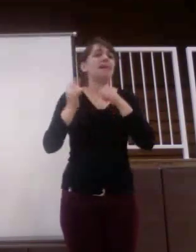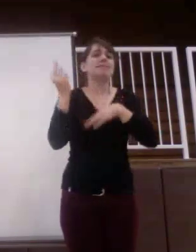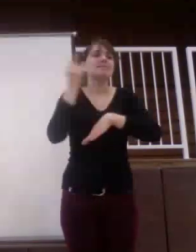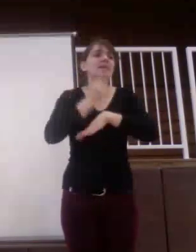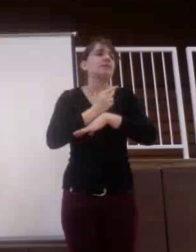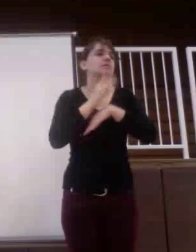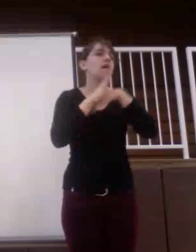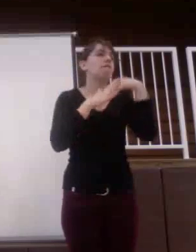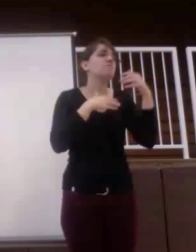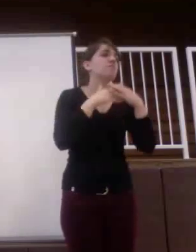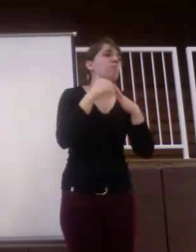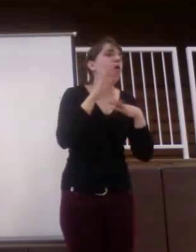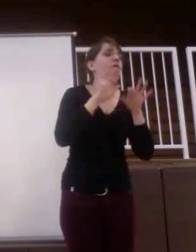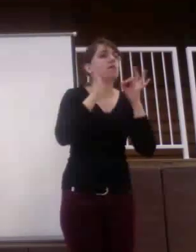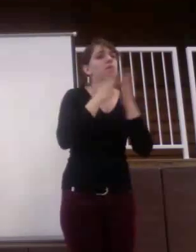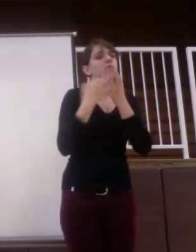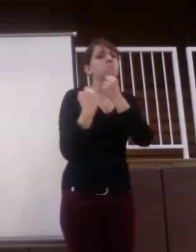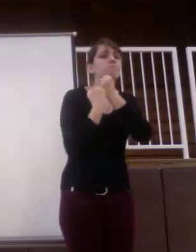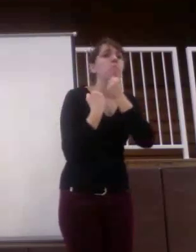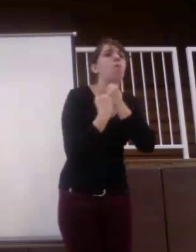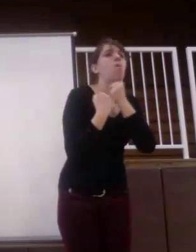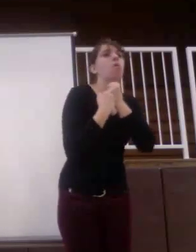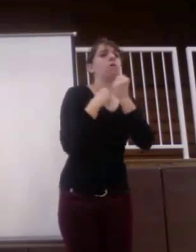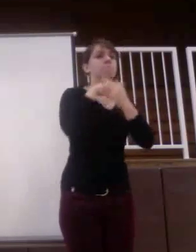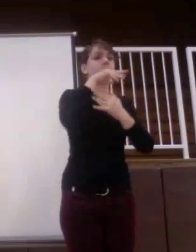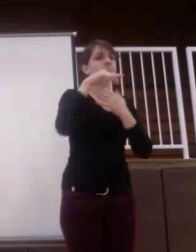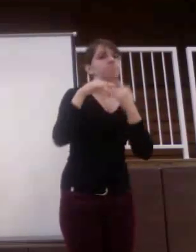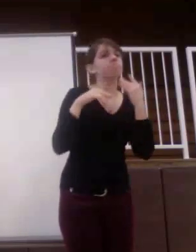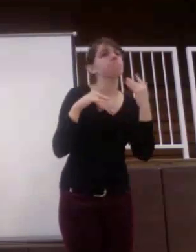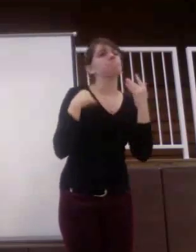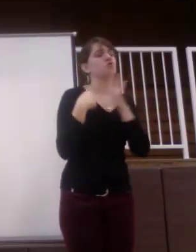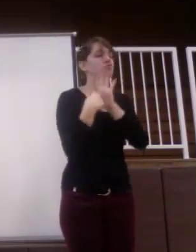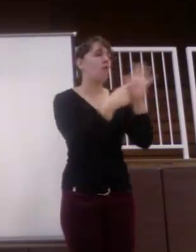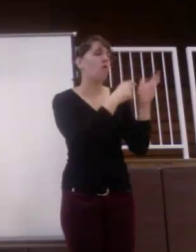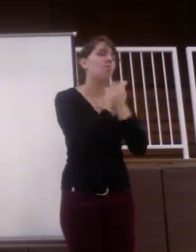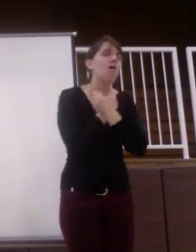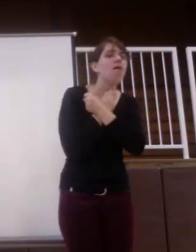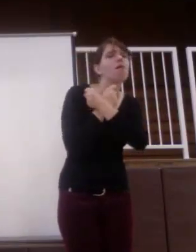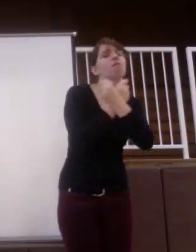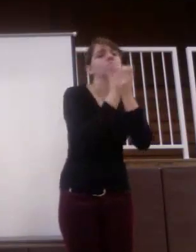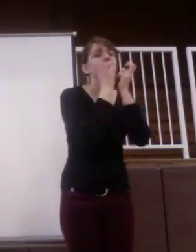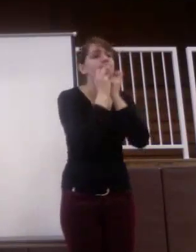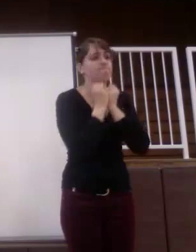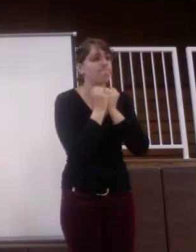with his family by his side, showing him love.